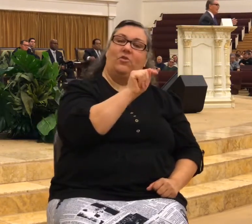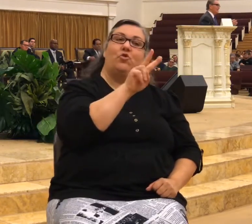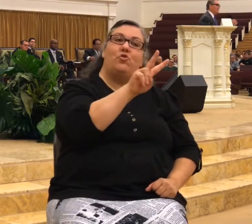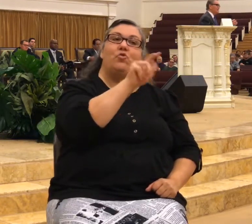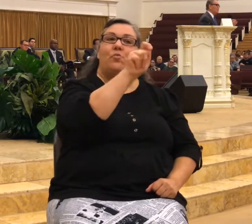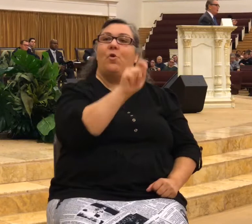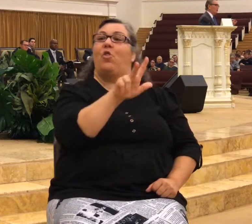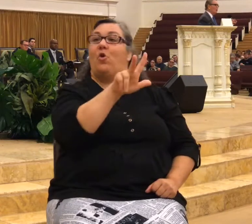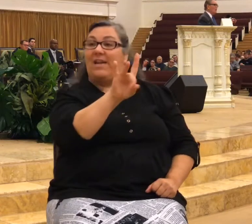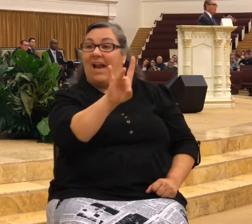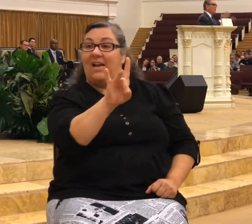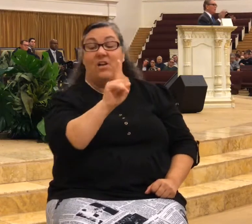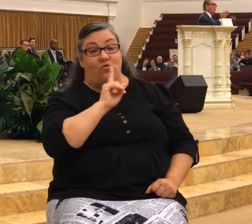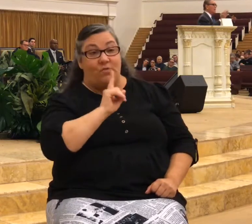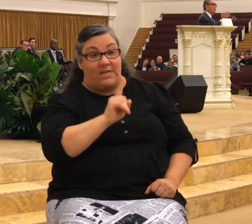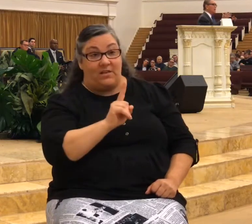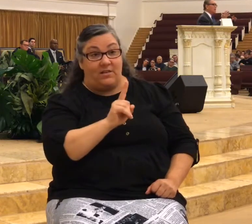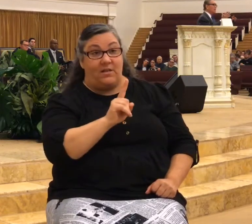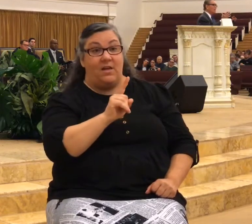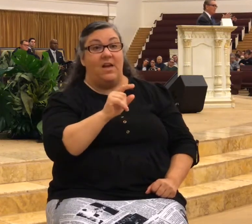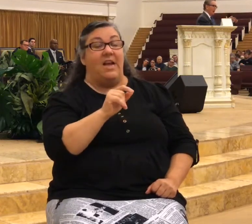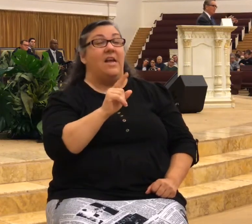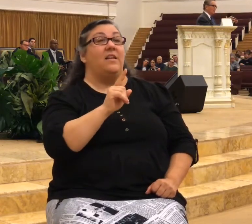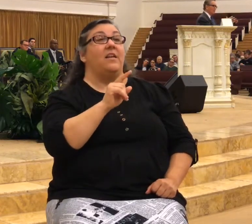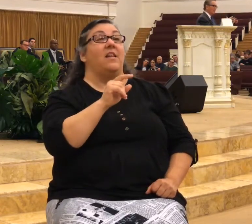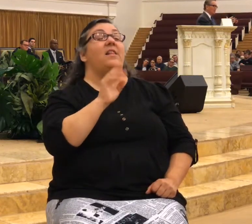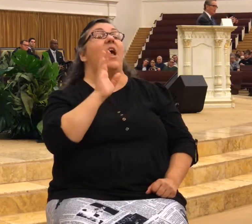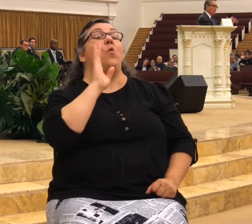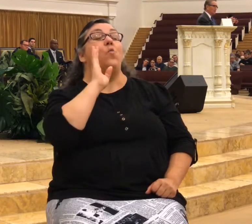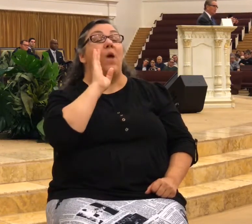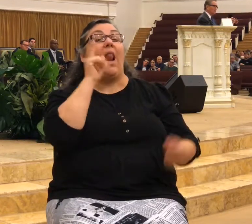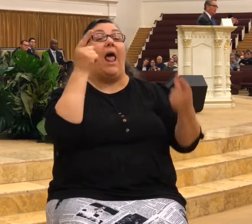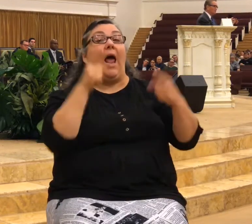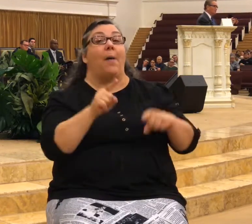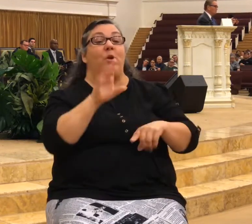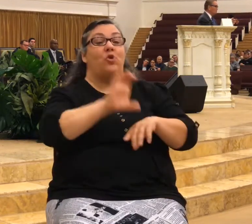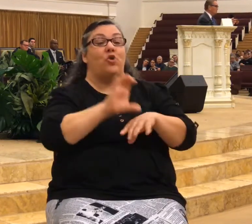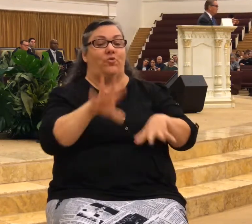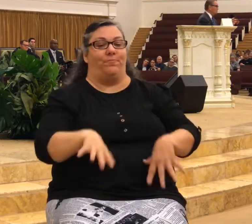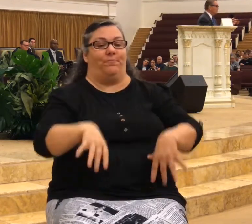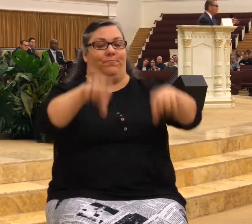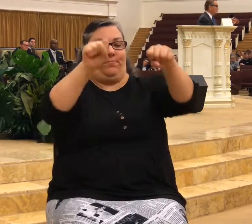as anything in this world, there's going to be a rapture of the church.